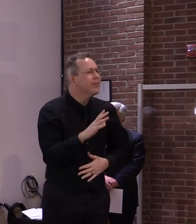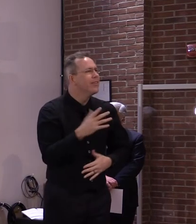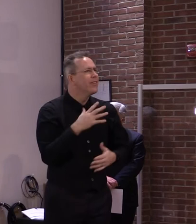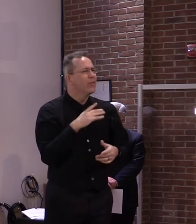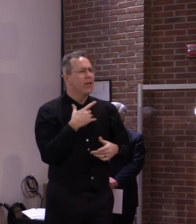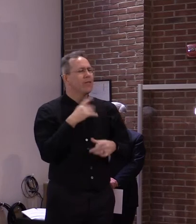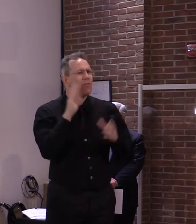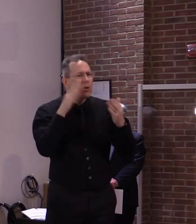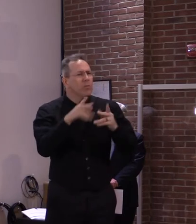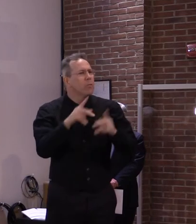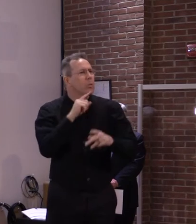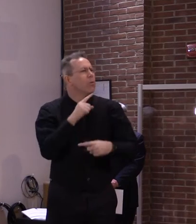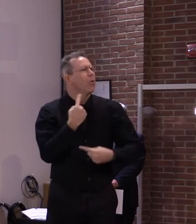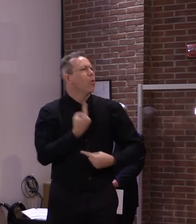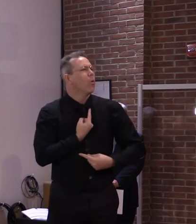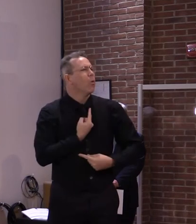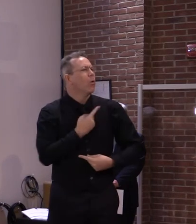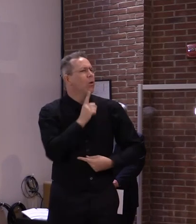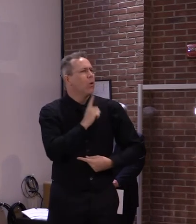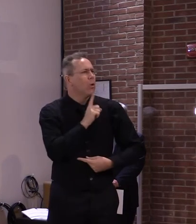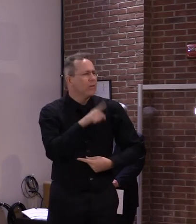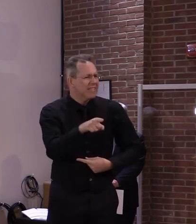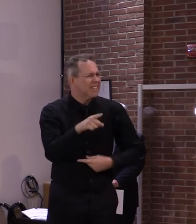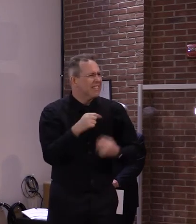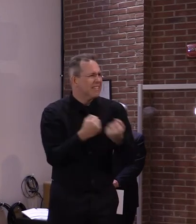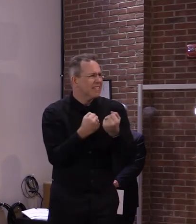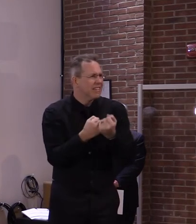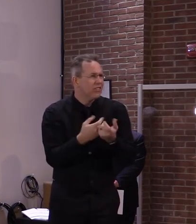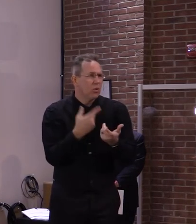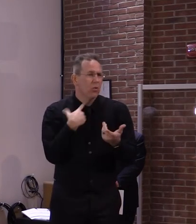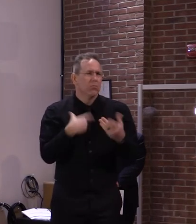but dr levine he might be able to comment further